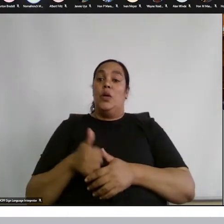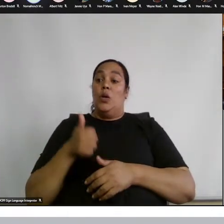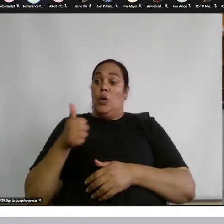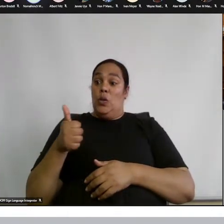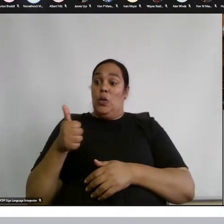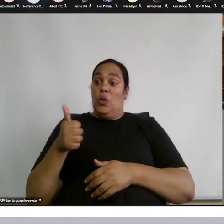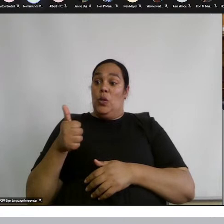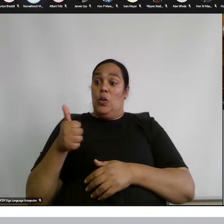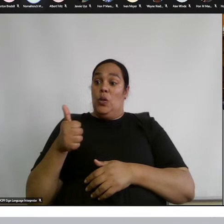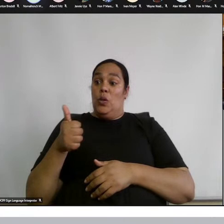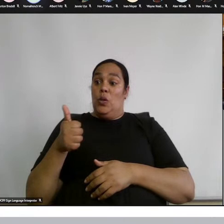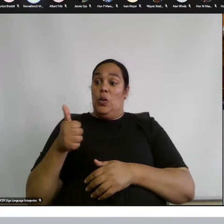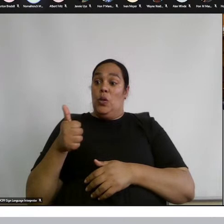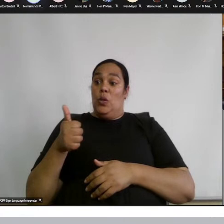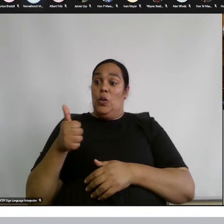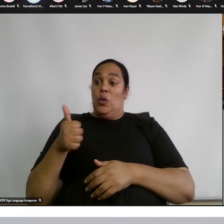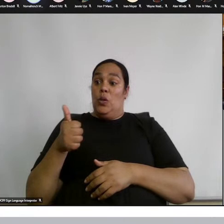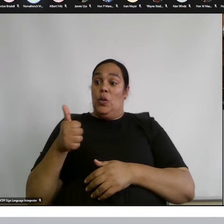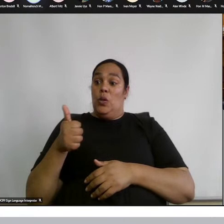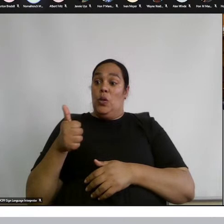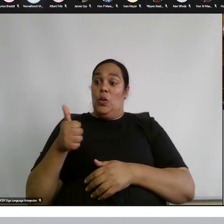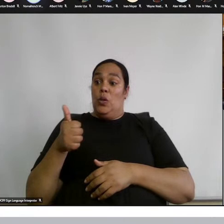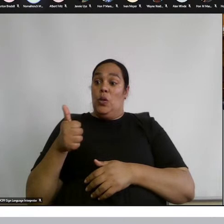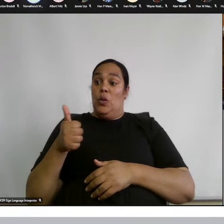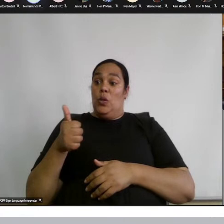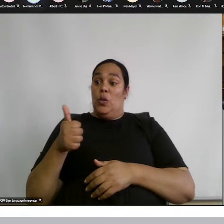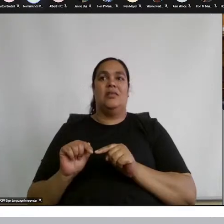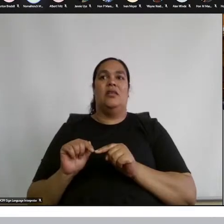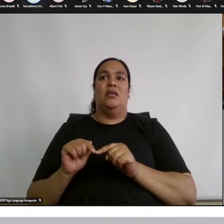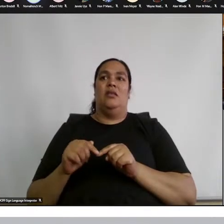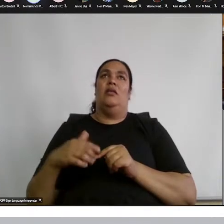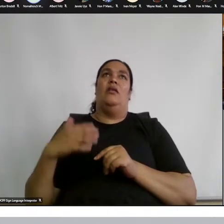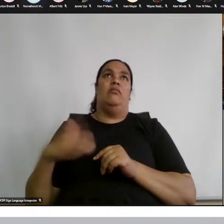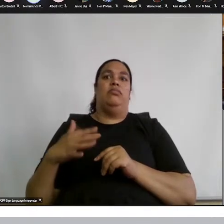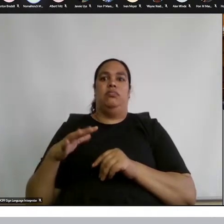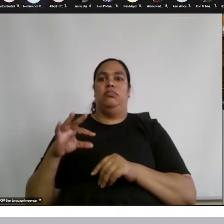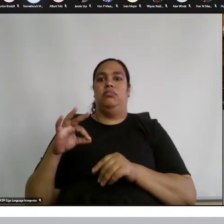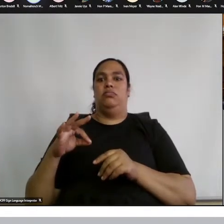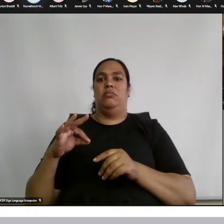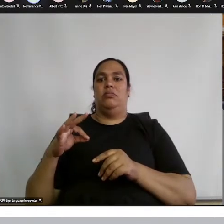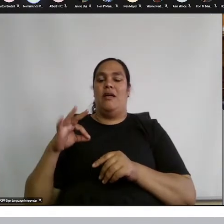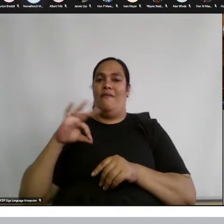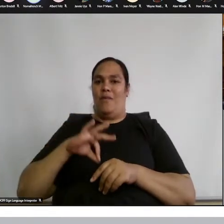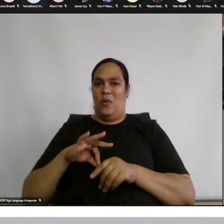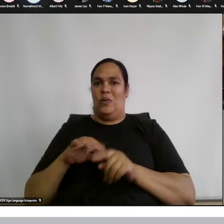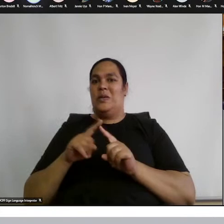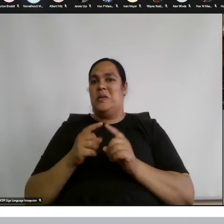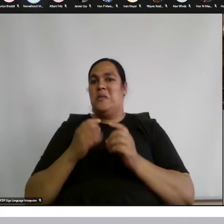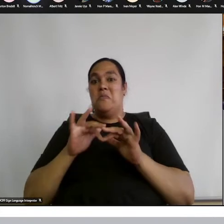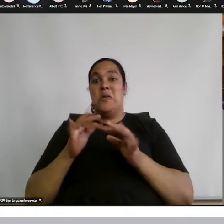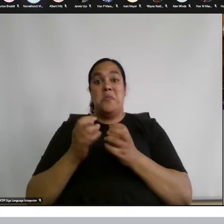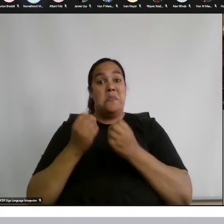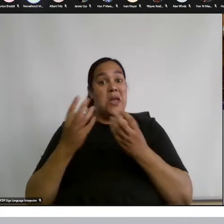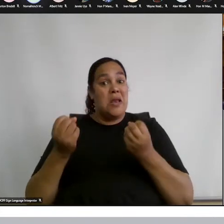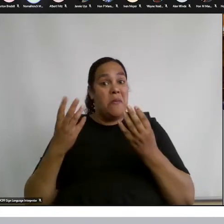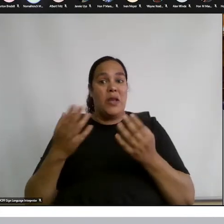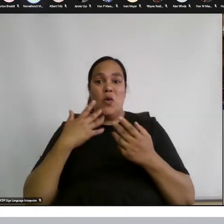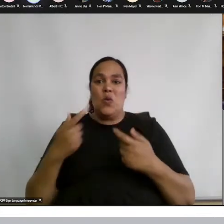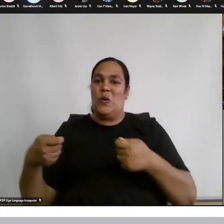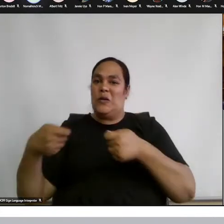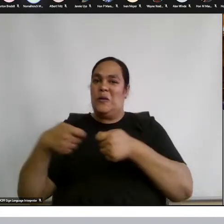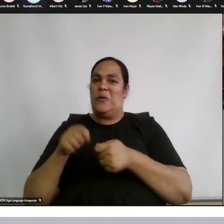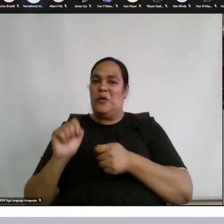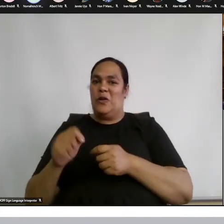is about this budget has been afforded, and also many people who have contributed